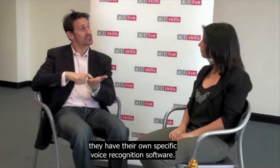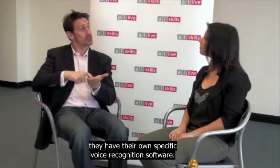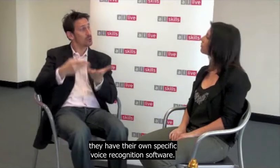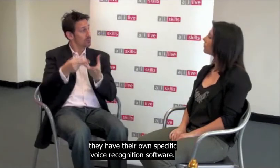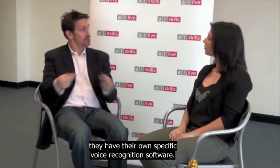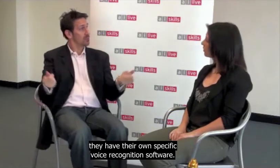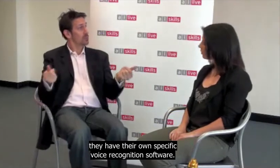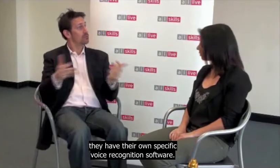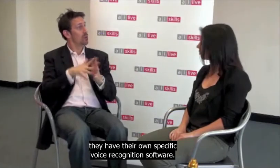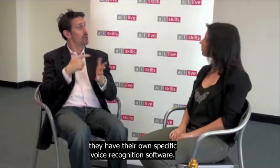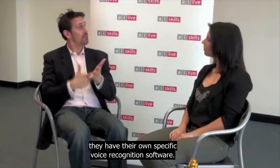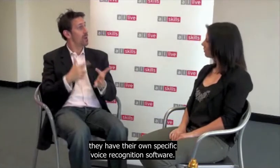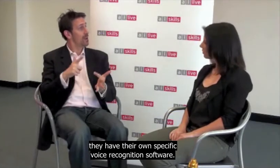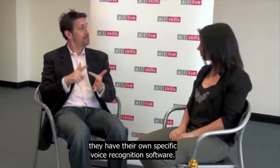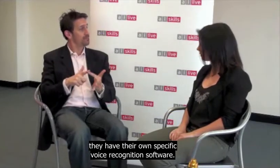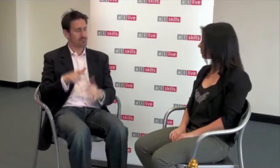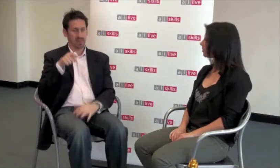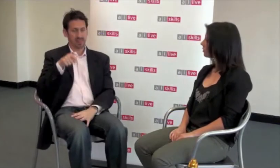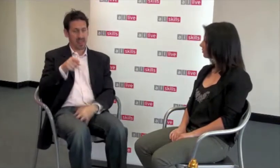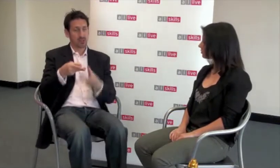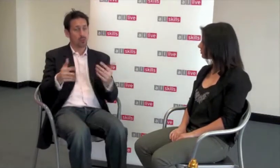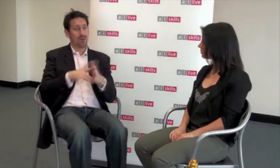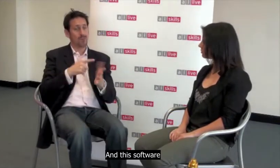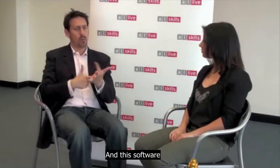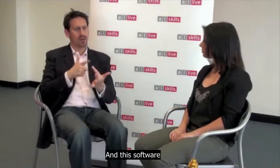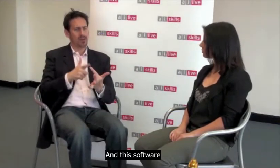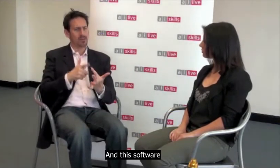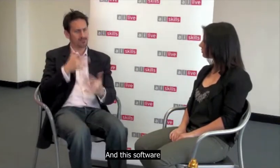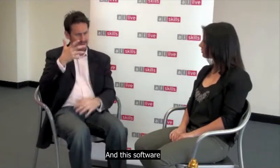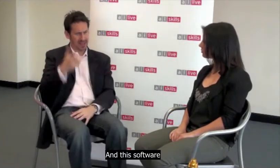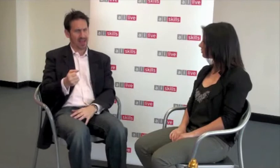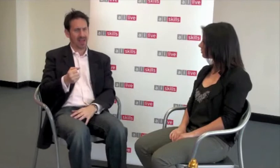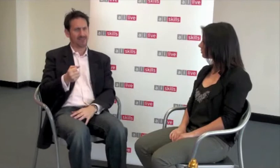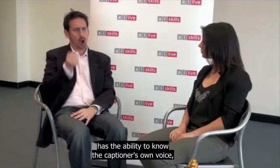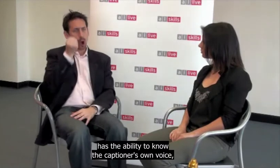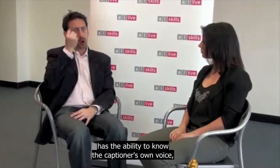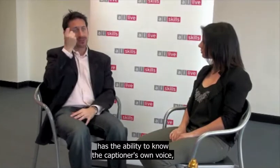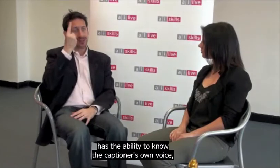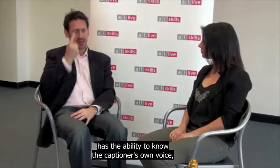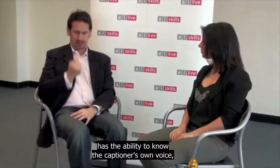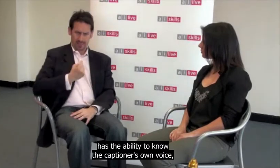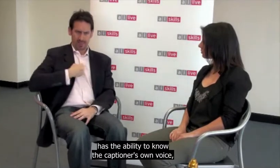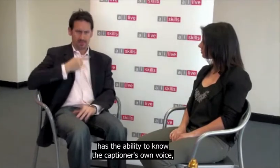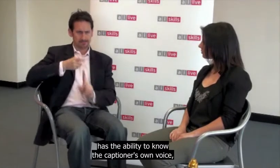voice recognition software. And this software has the ability